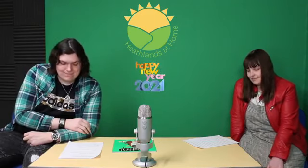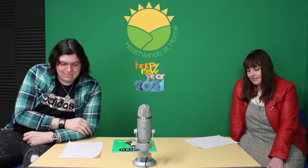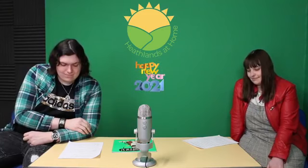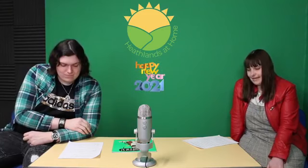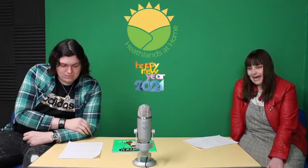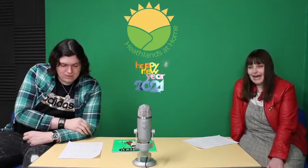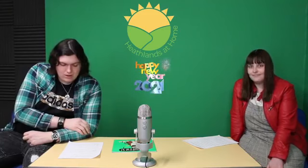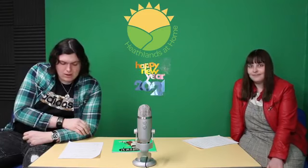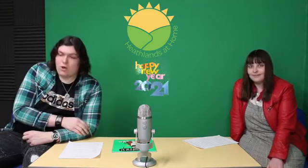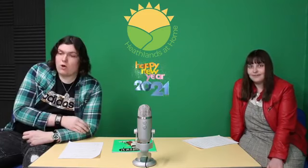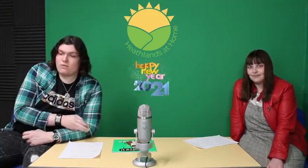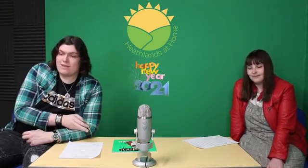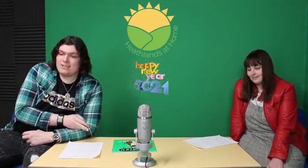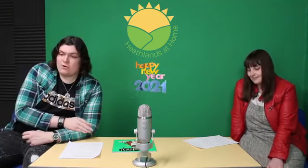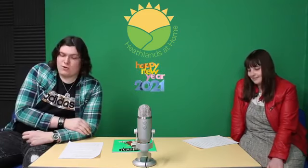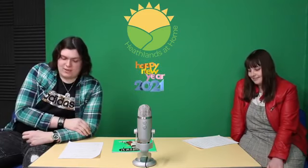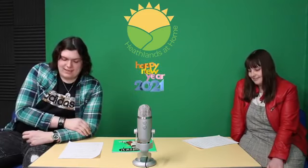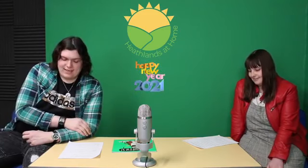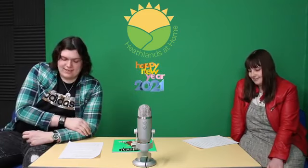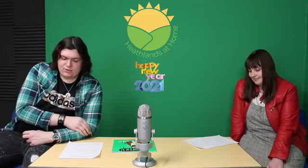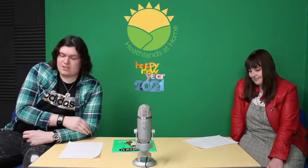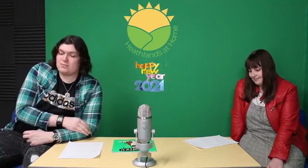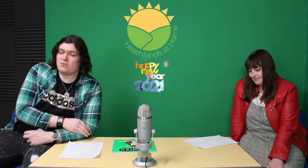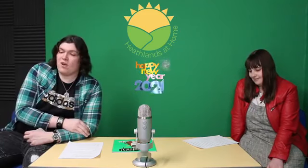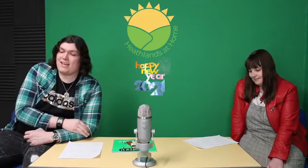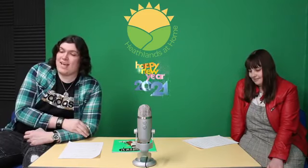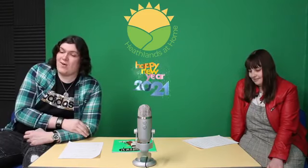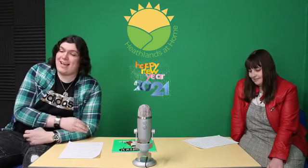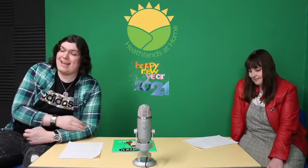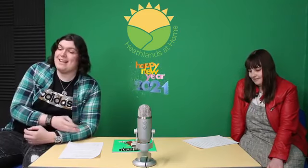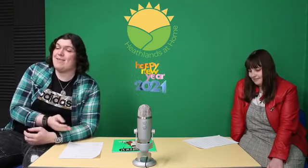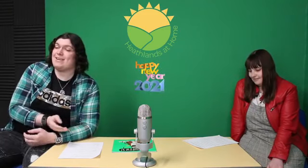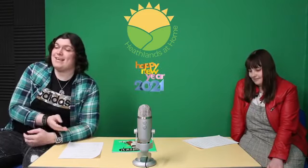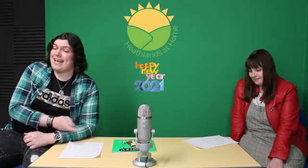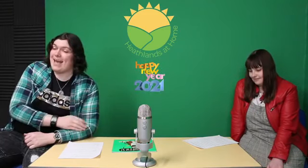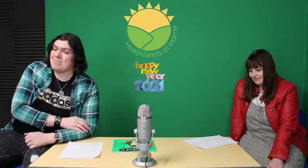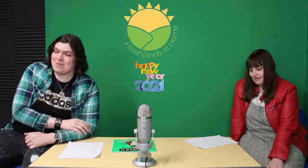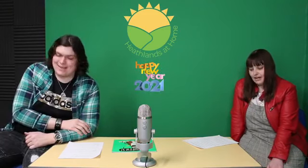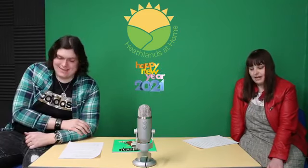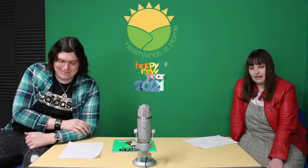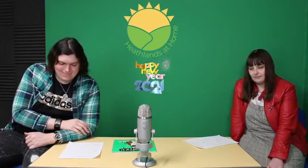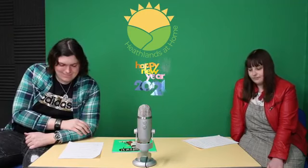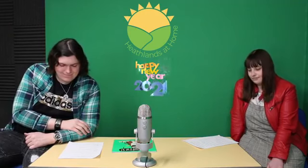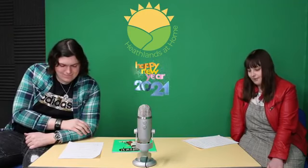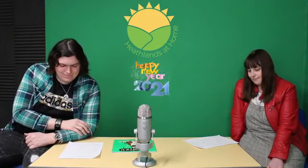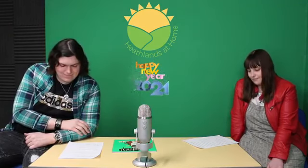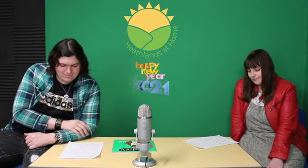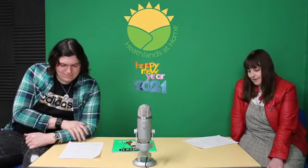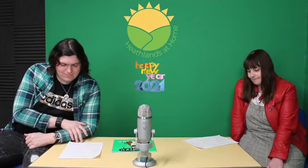we have... on Facebook, Nick's Christmas workout at 11 a.m. Live lunch from 12 p.m.